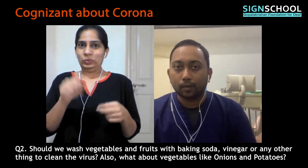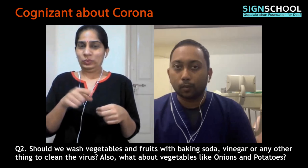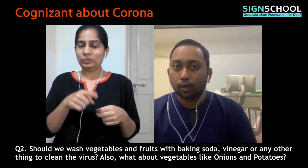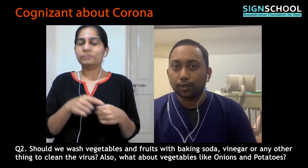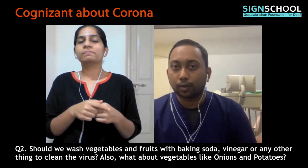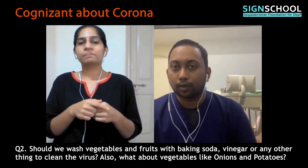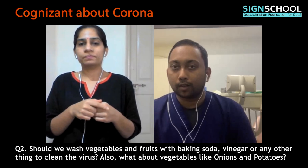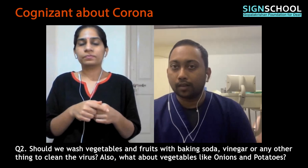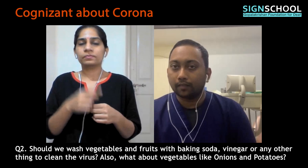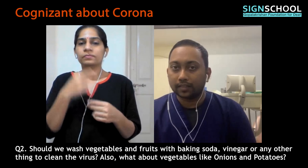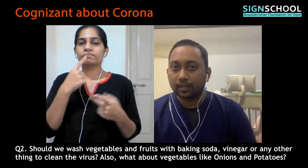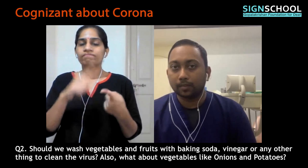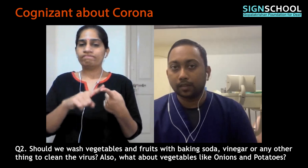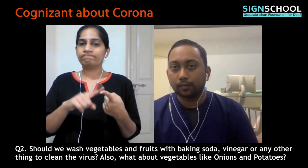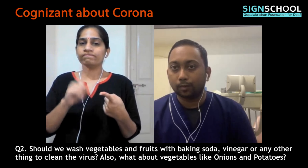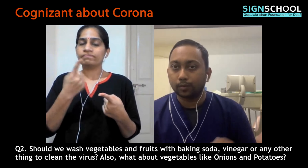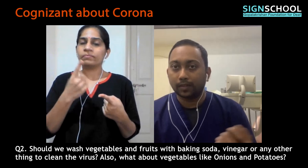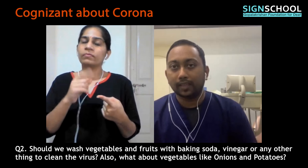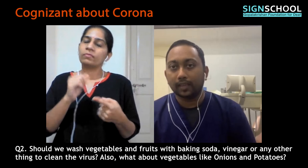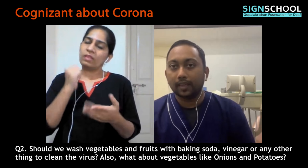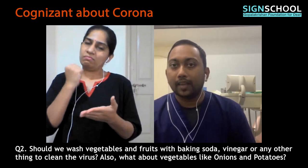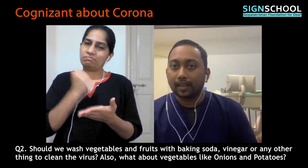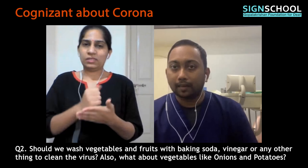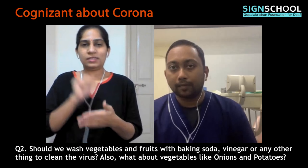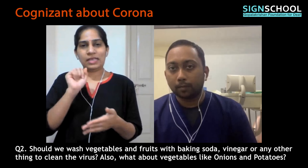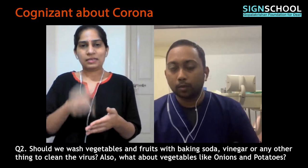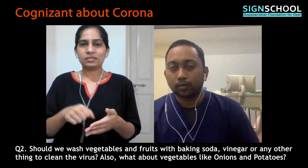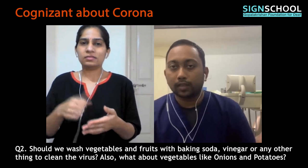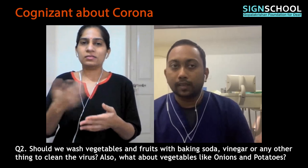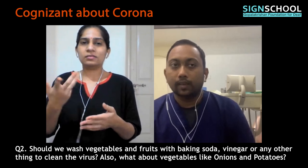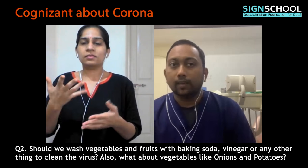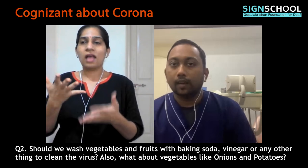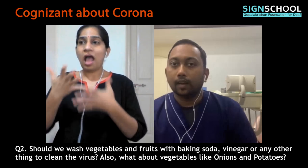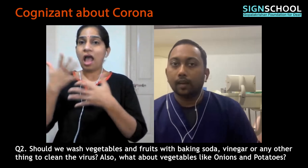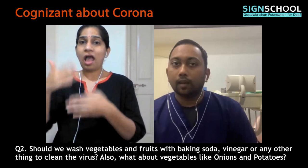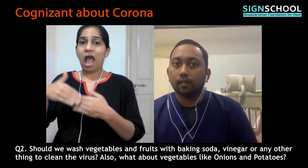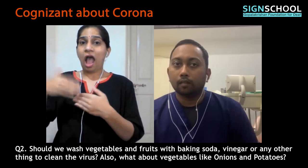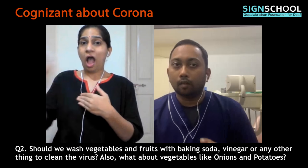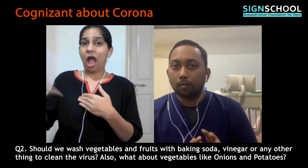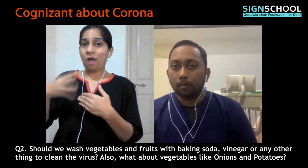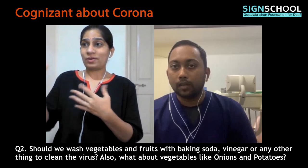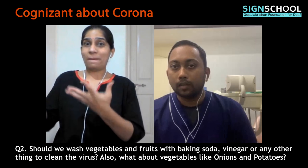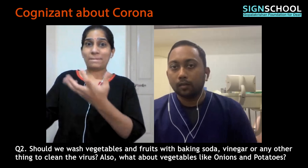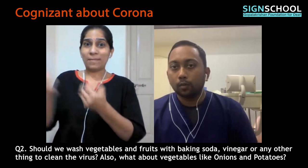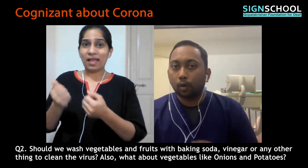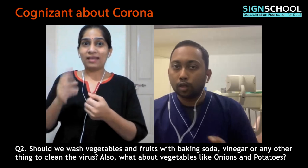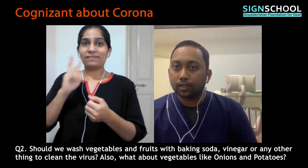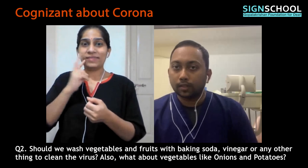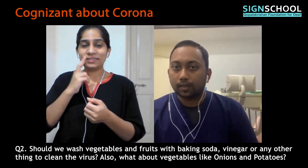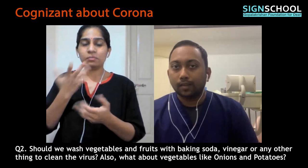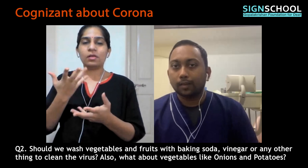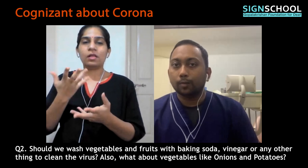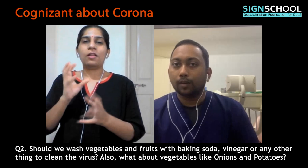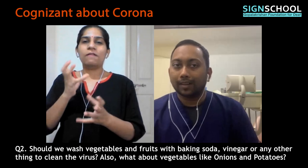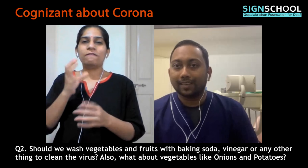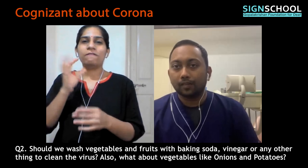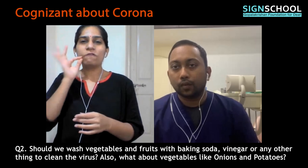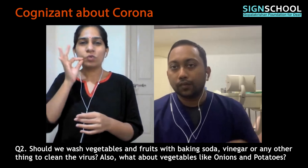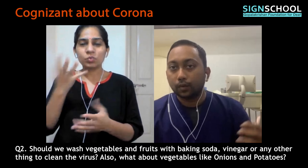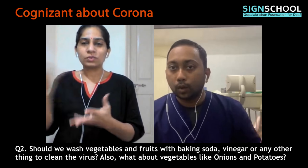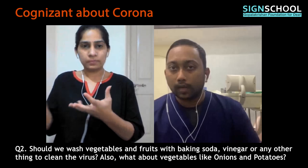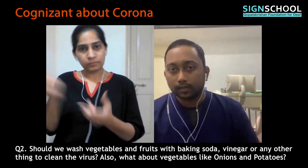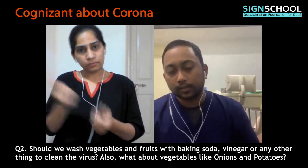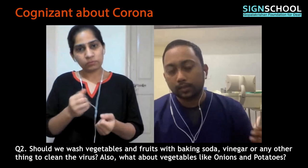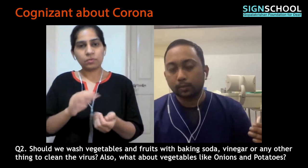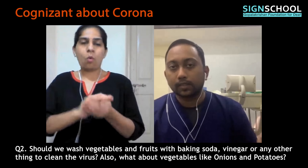always better to wash your vegetables and fruits when they come from outside. Normally, you wash it, you dry it